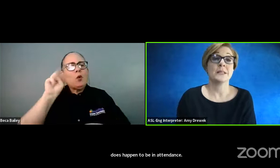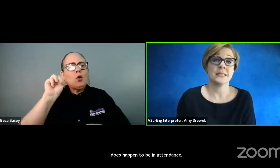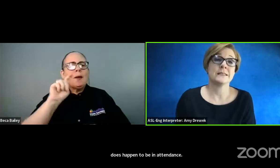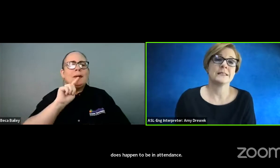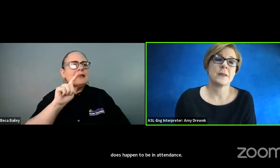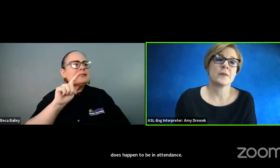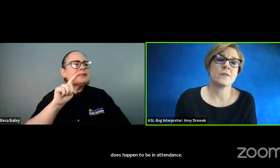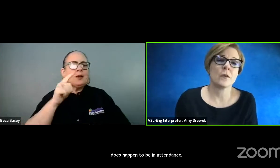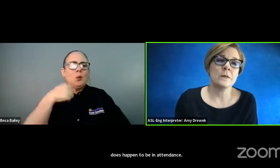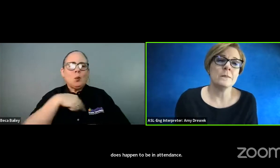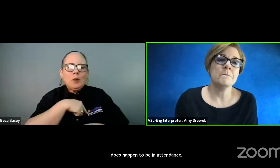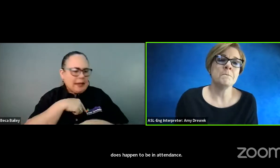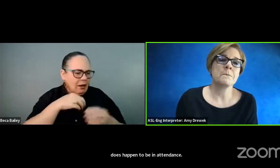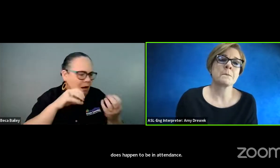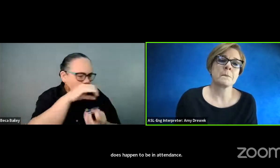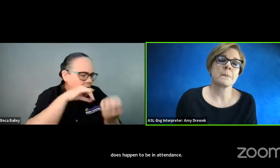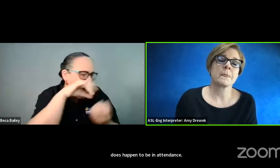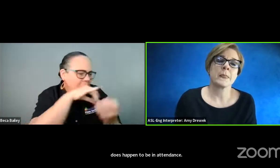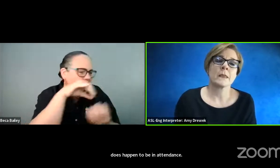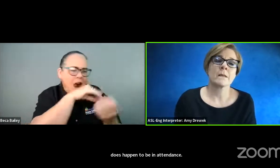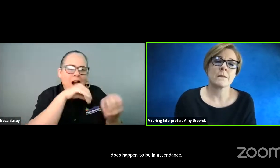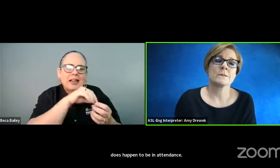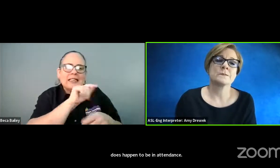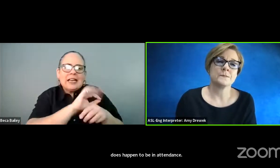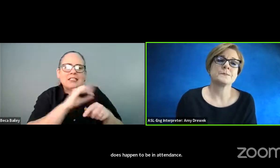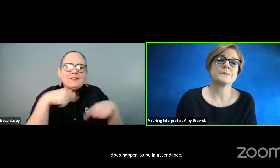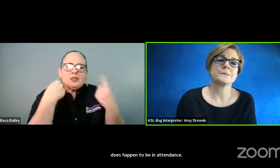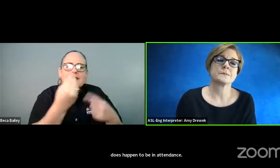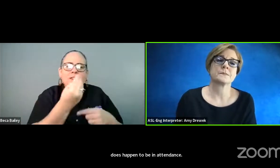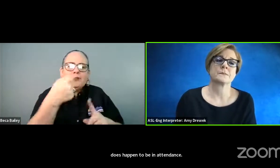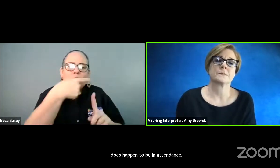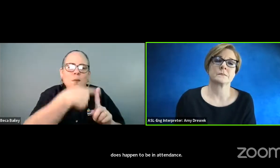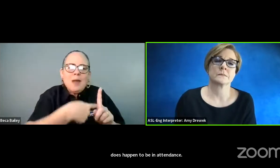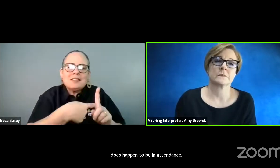you happily to this public forum.